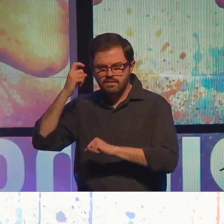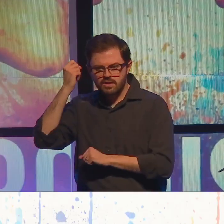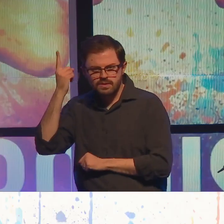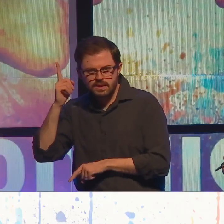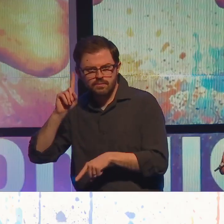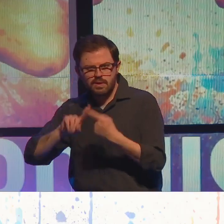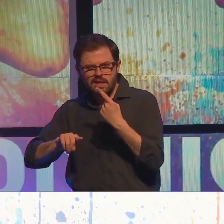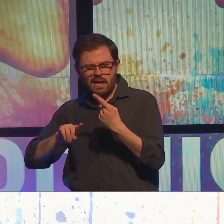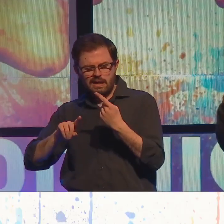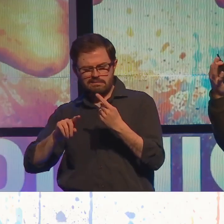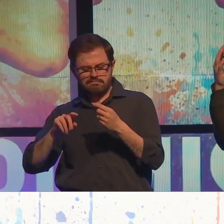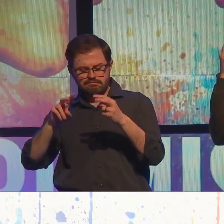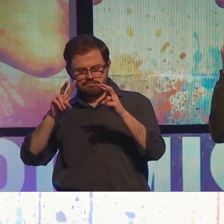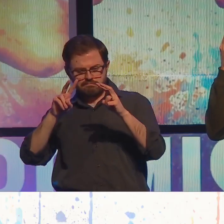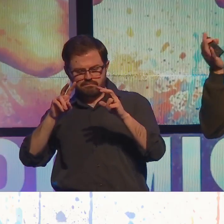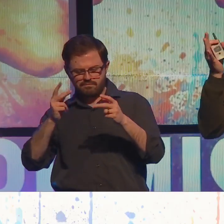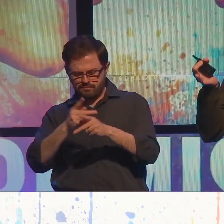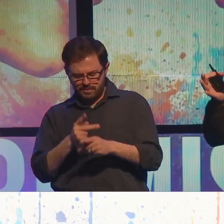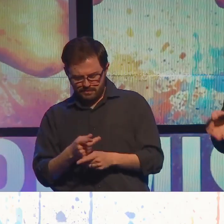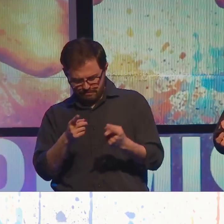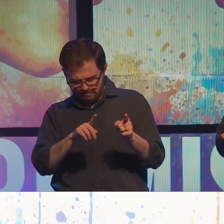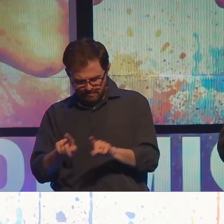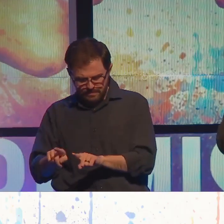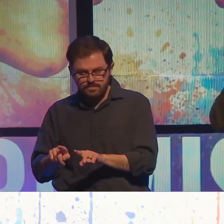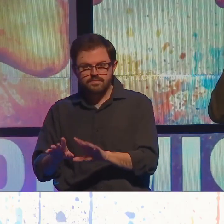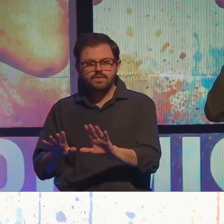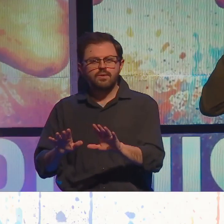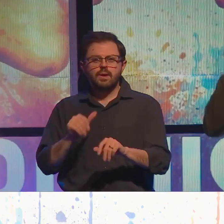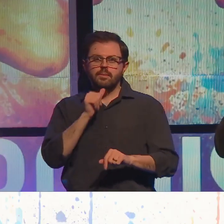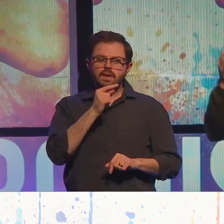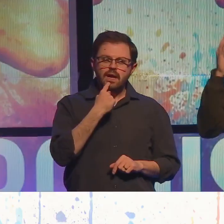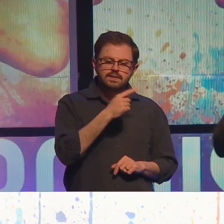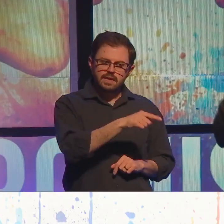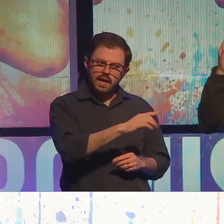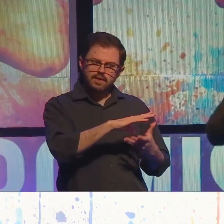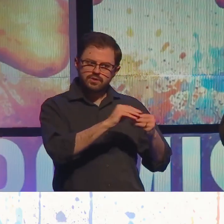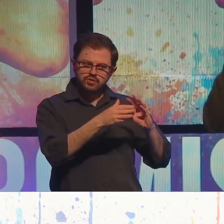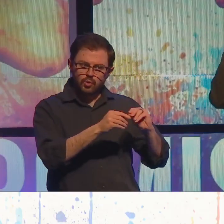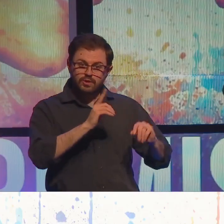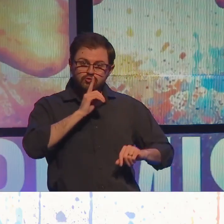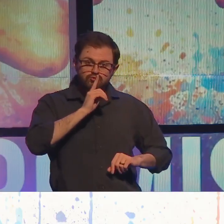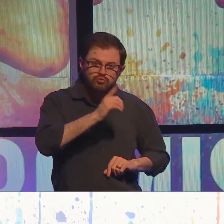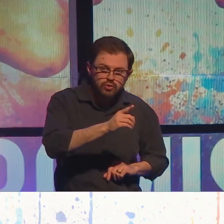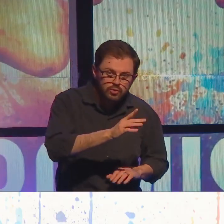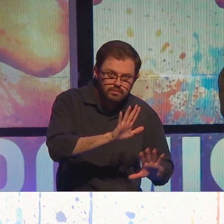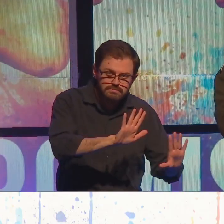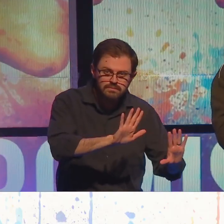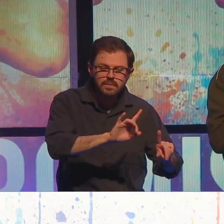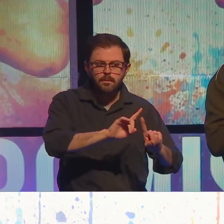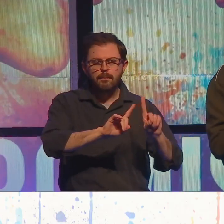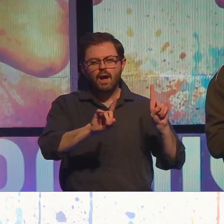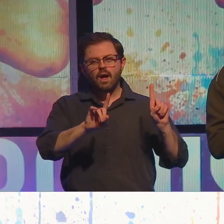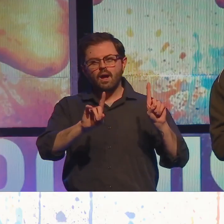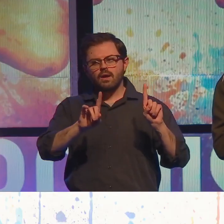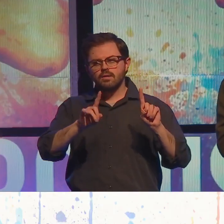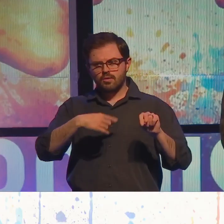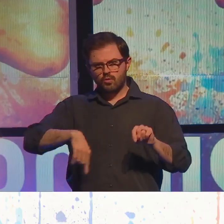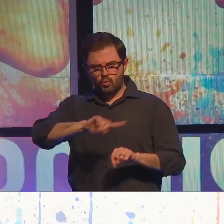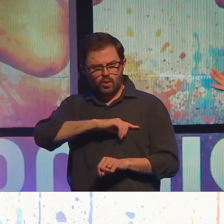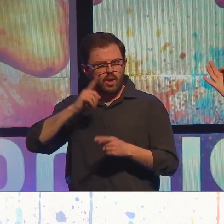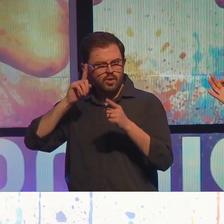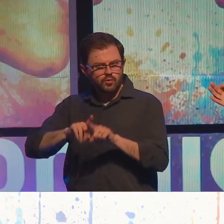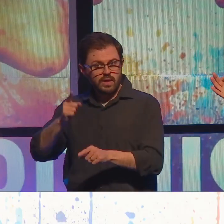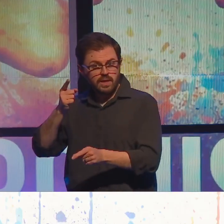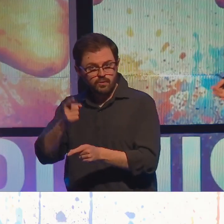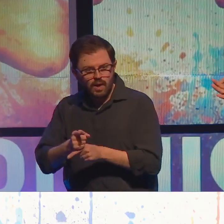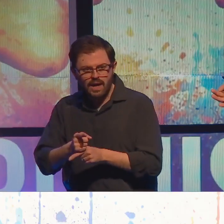truth of the story. I'm just saying we should agree people generally don't poof appear, right? Unless